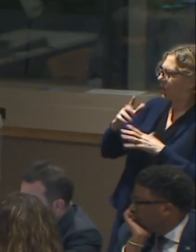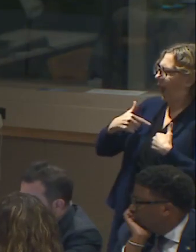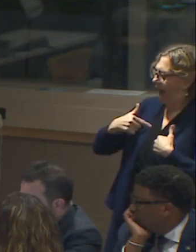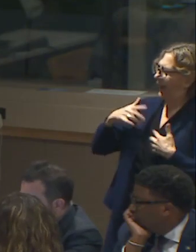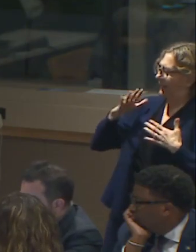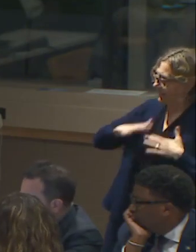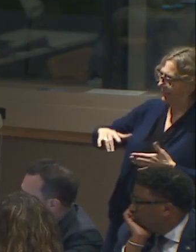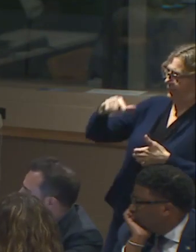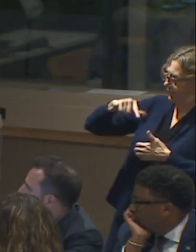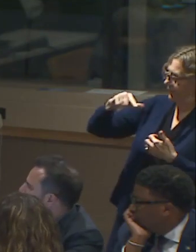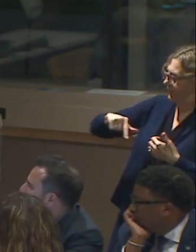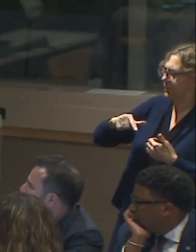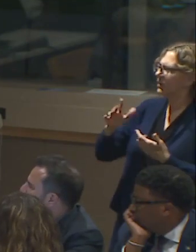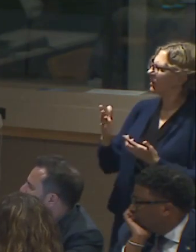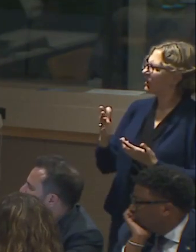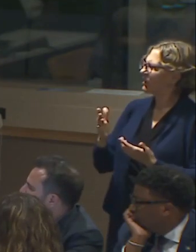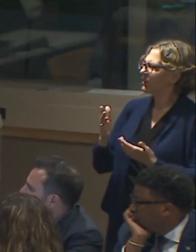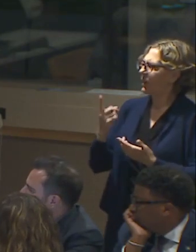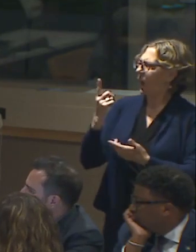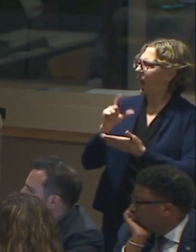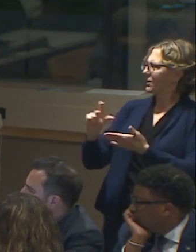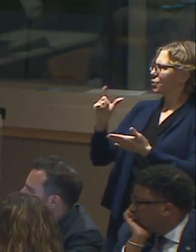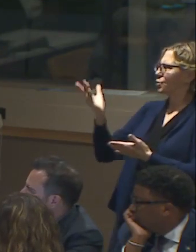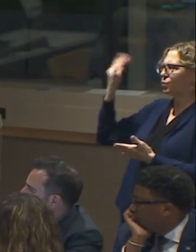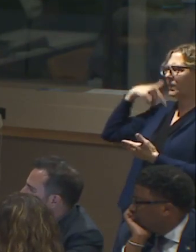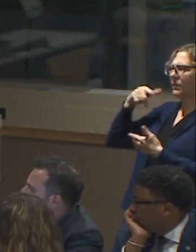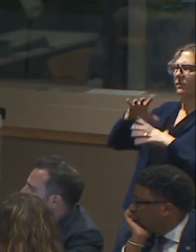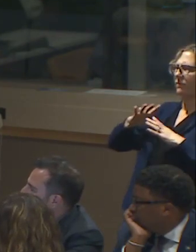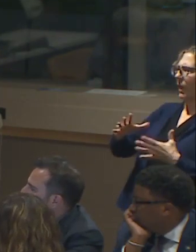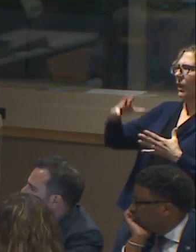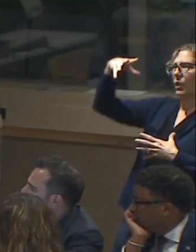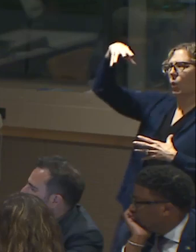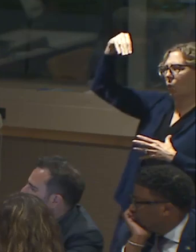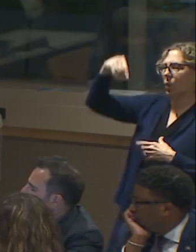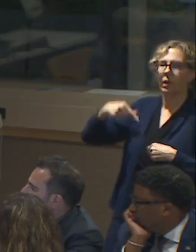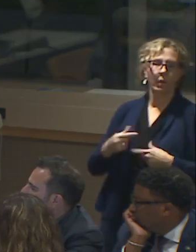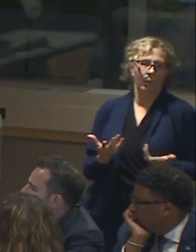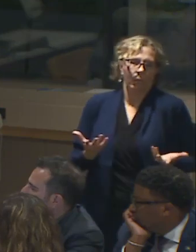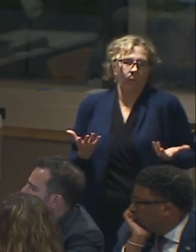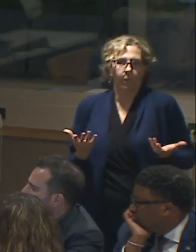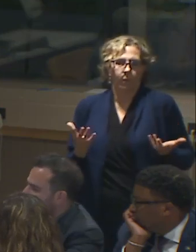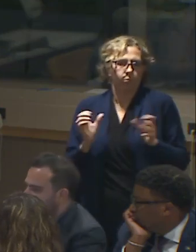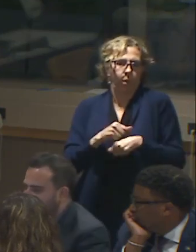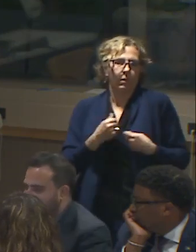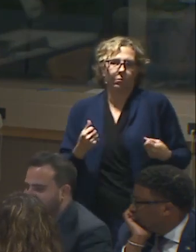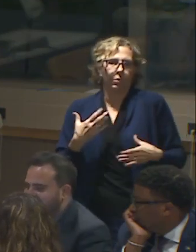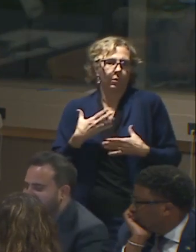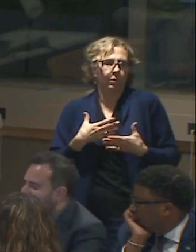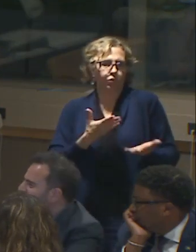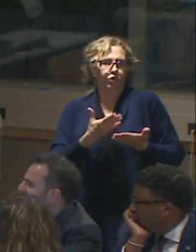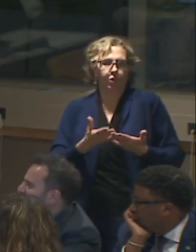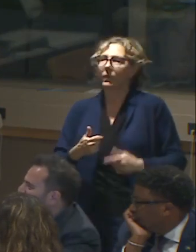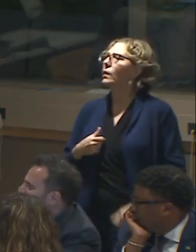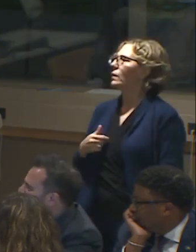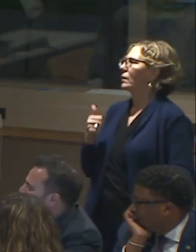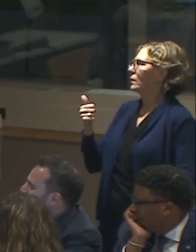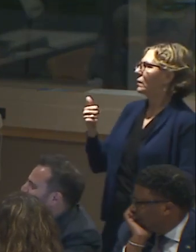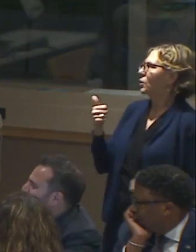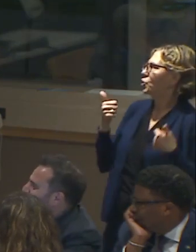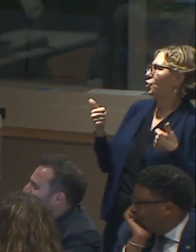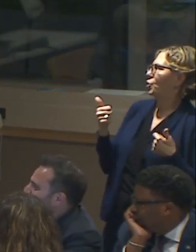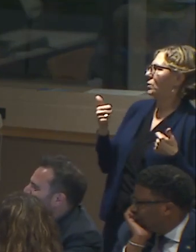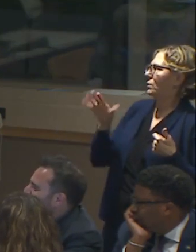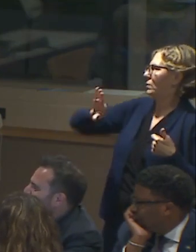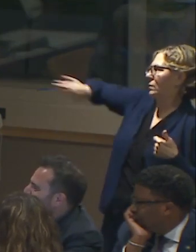that's interesting. A week ago, they had no problem with that. She said, well, I don't think I can work with you. I said, I'm so glad to hear that, because I know I can't work with